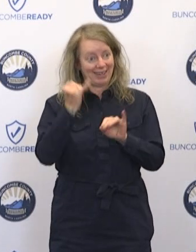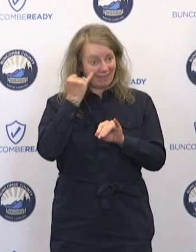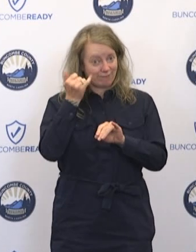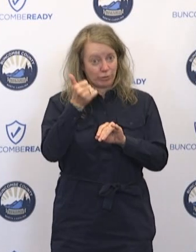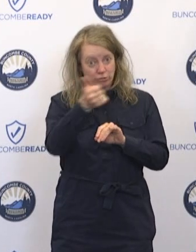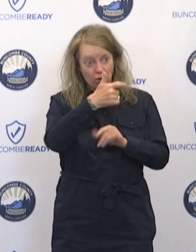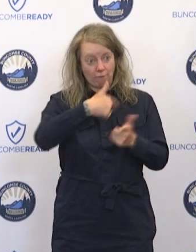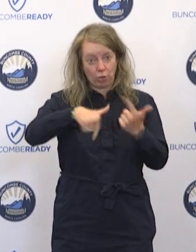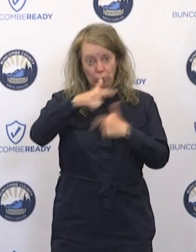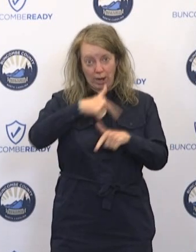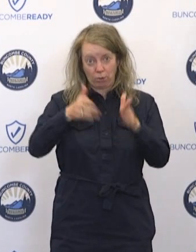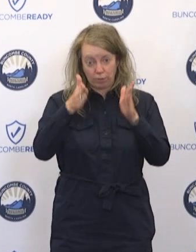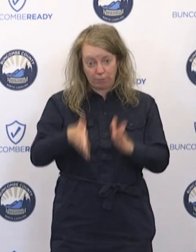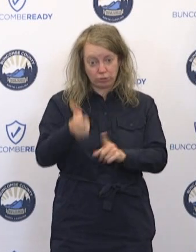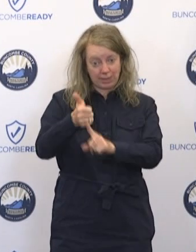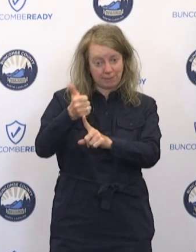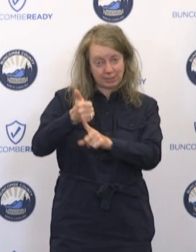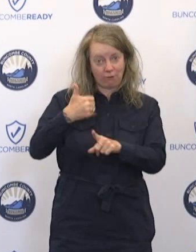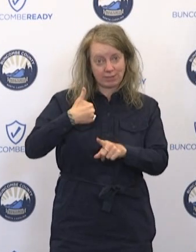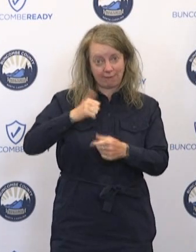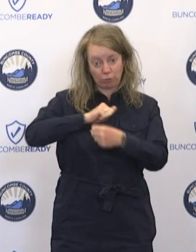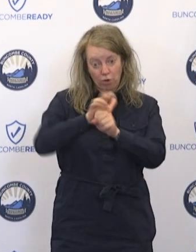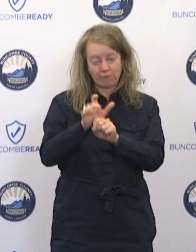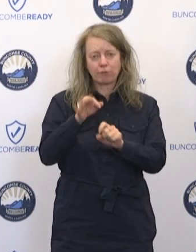been exposed or have symptoms.